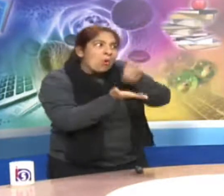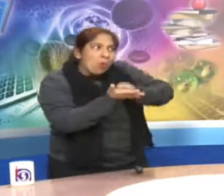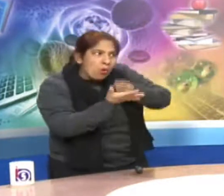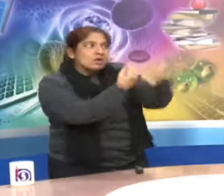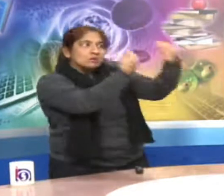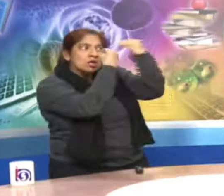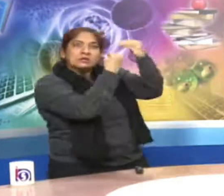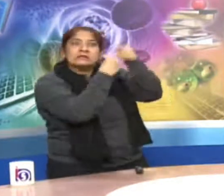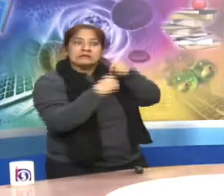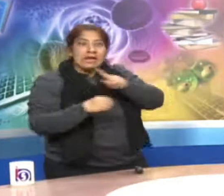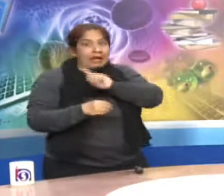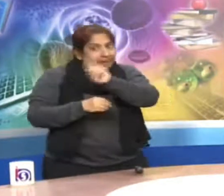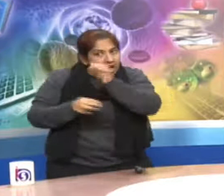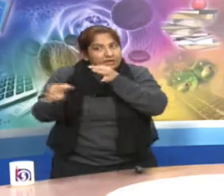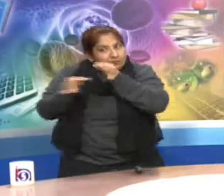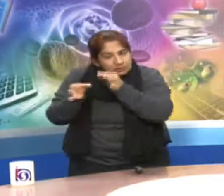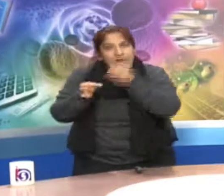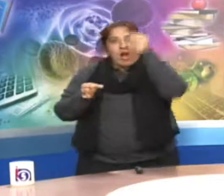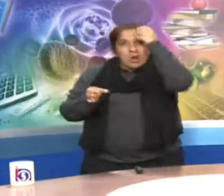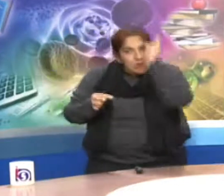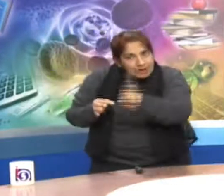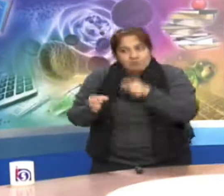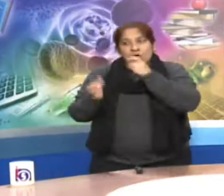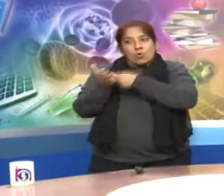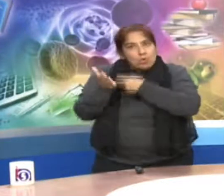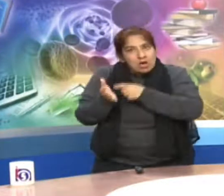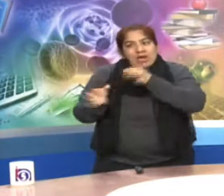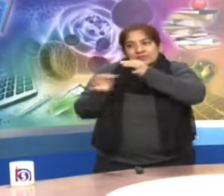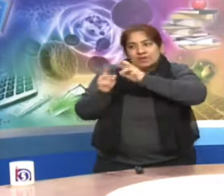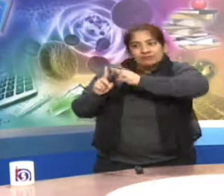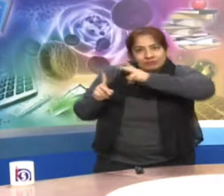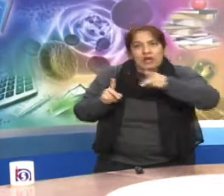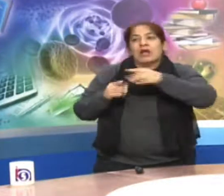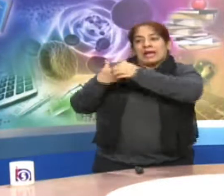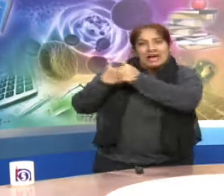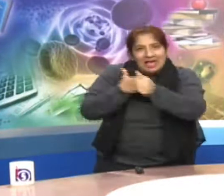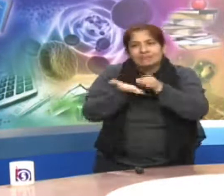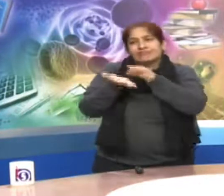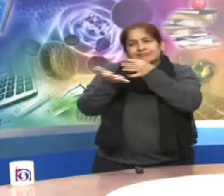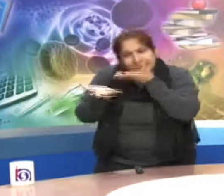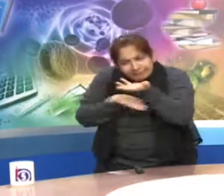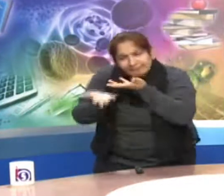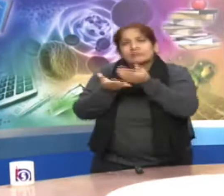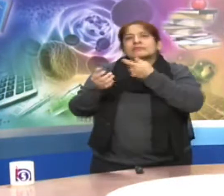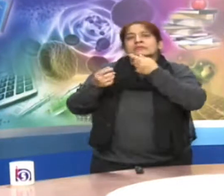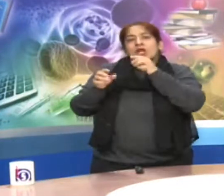Teaching them about the product clearly and awareing them is very important.